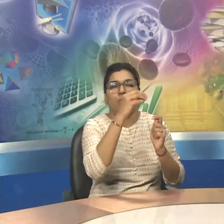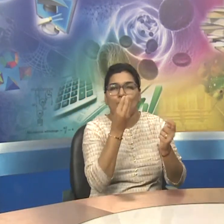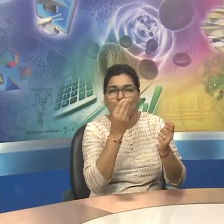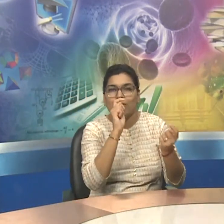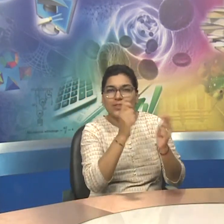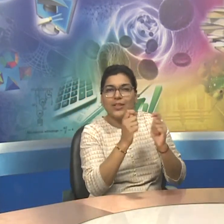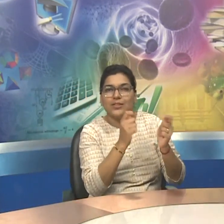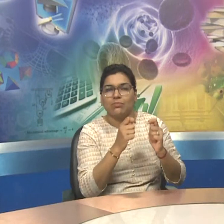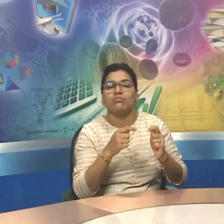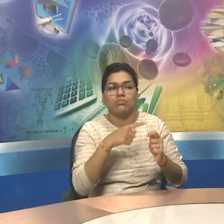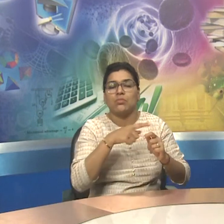development,